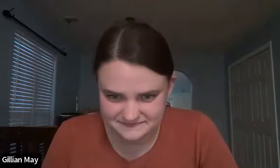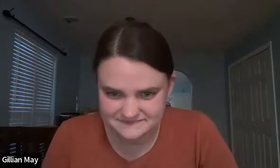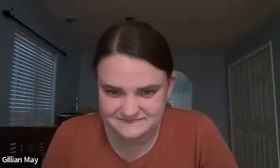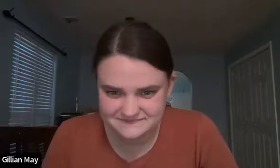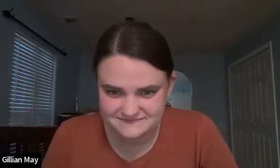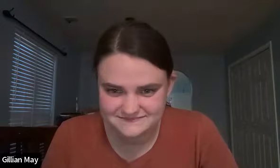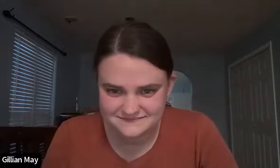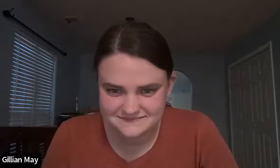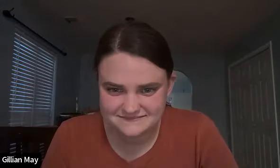Mm-hmm.